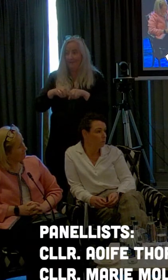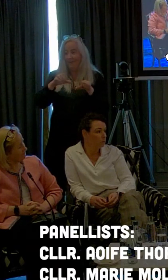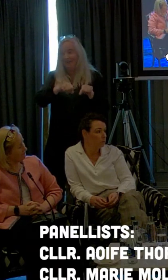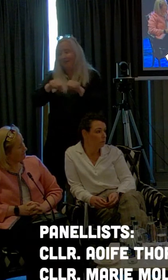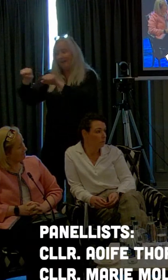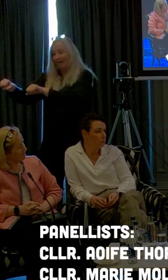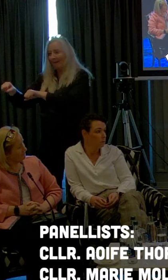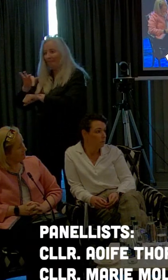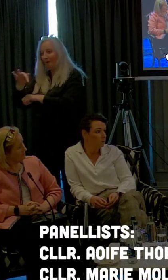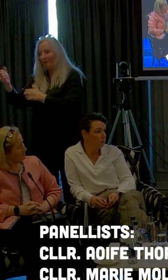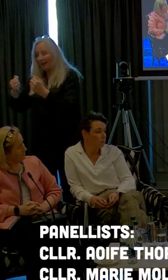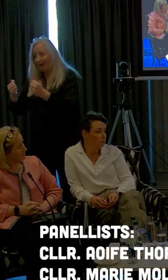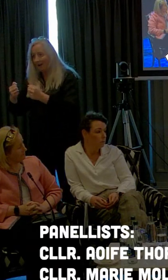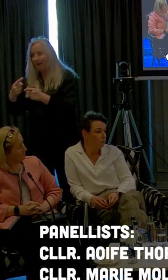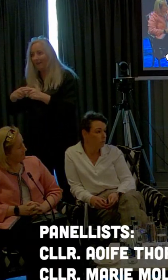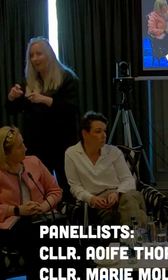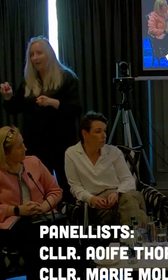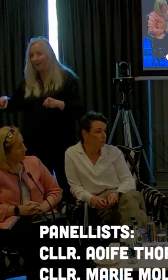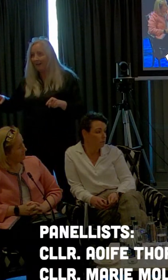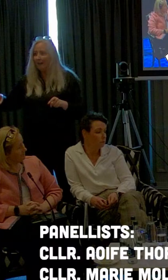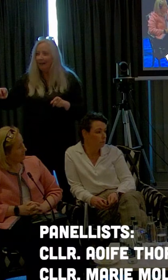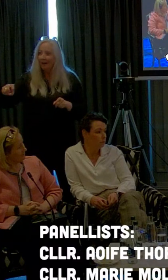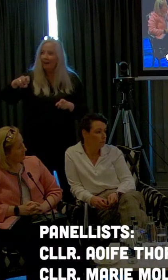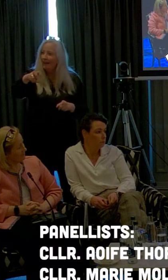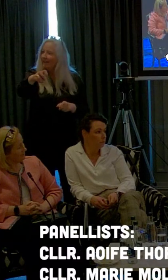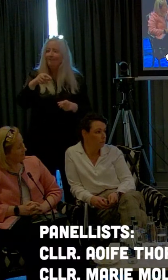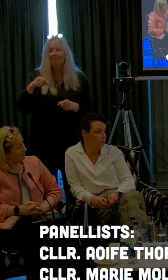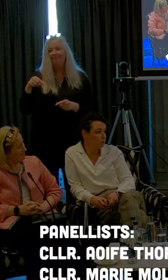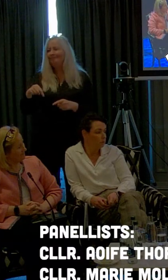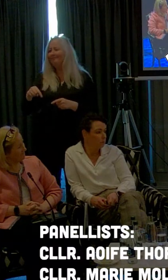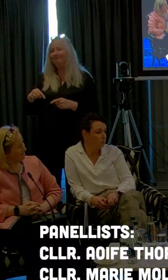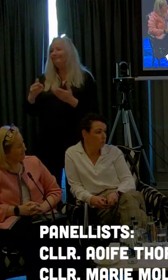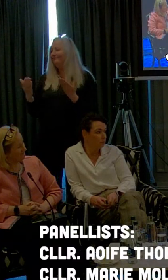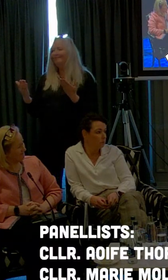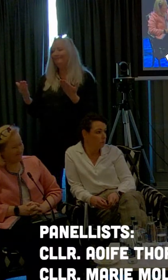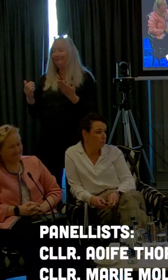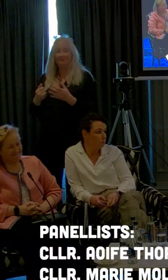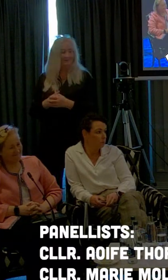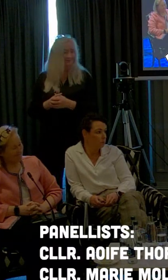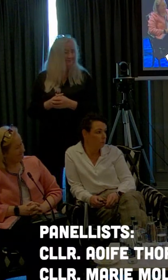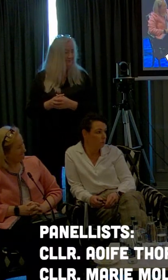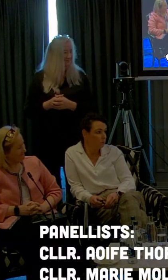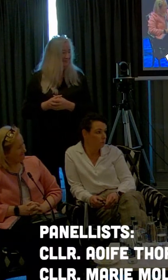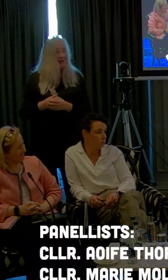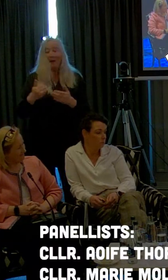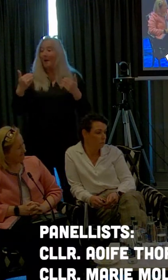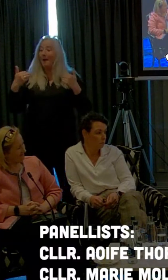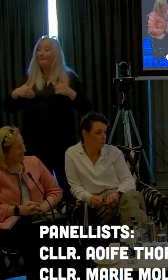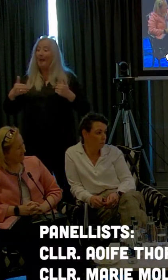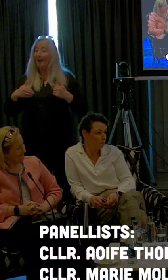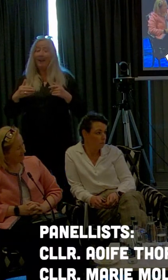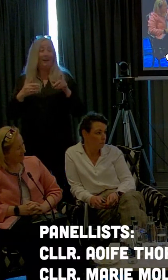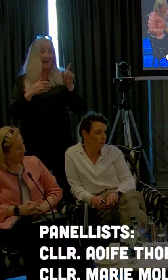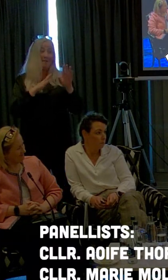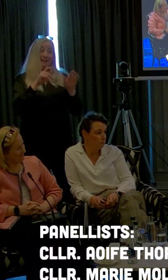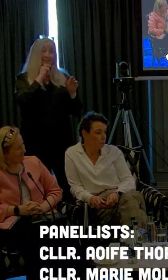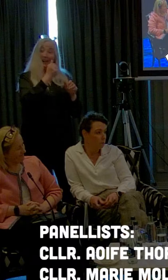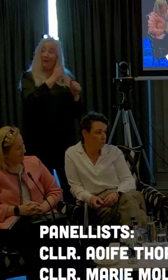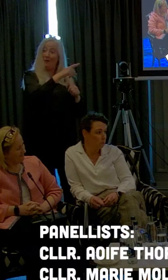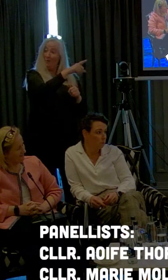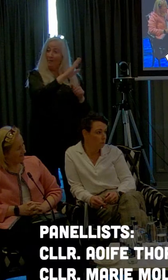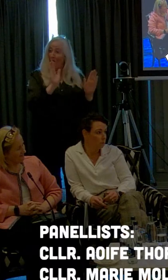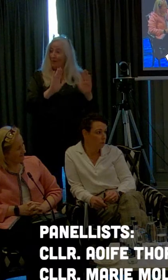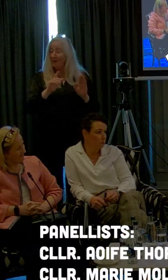crazy. But if male, and I'm sorry, no guys, just the guys in the room, just don't seem to see that. Yeah. Whereas